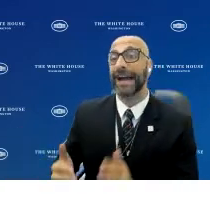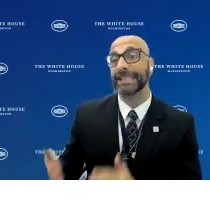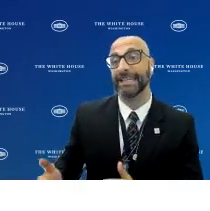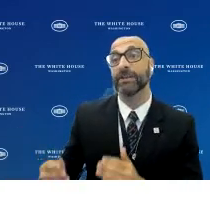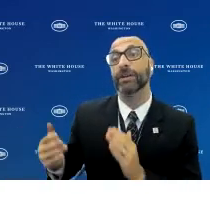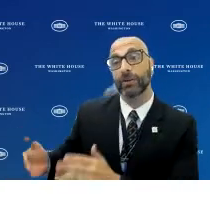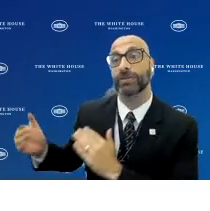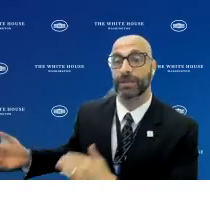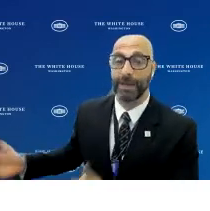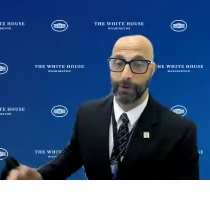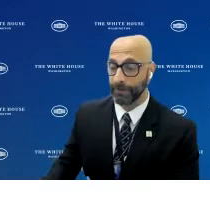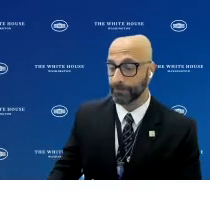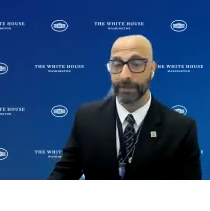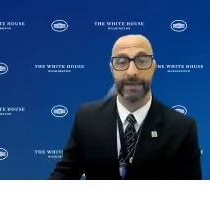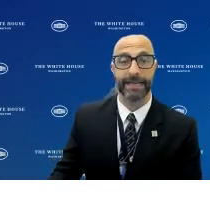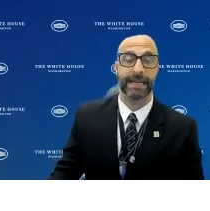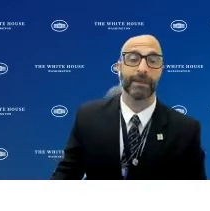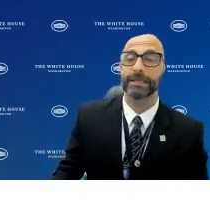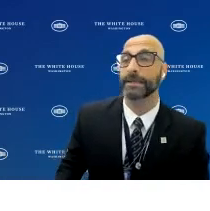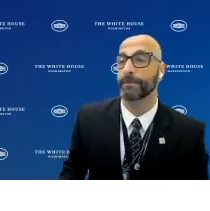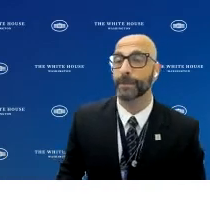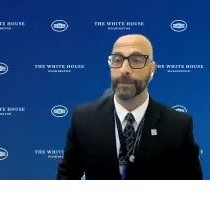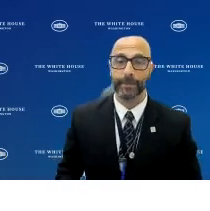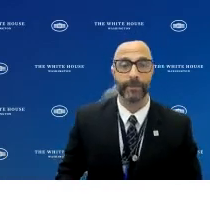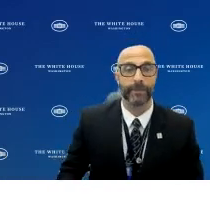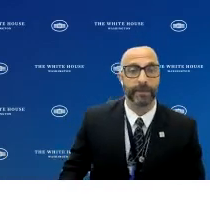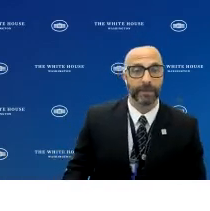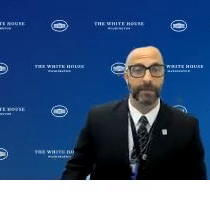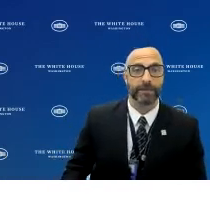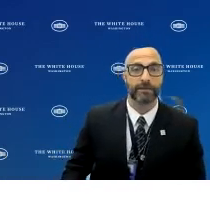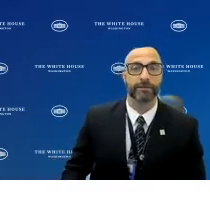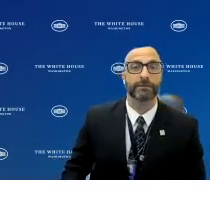vaccine, have vaccine closer to people. Next slide, please.